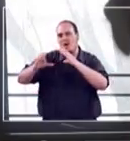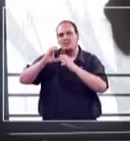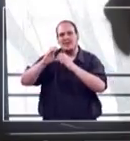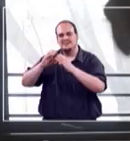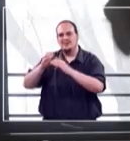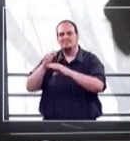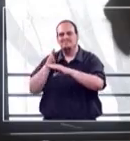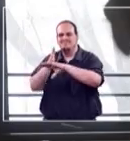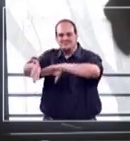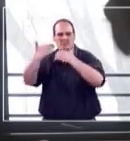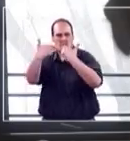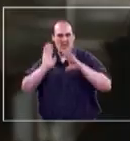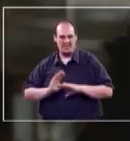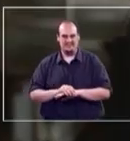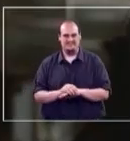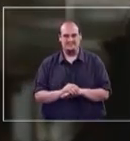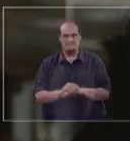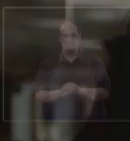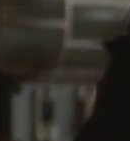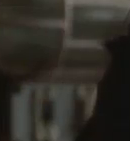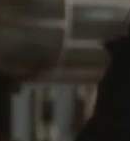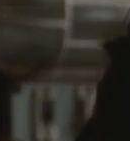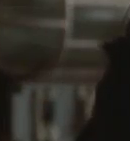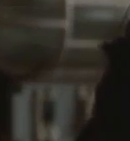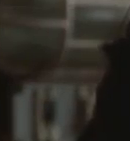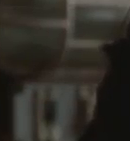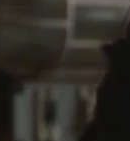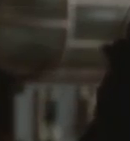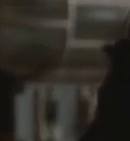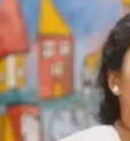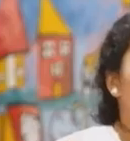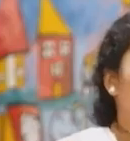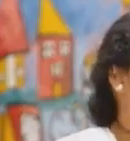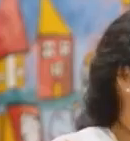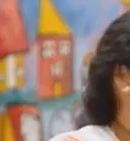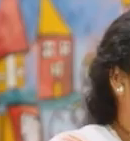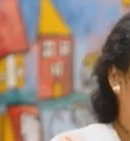break down communication and emotional barriers.